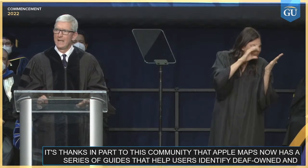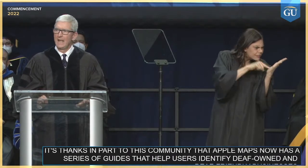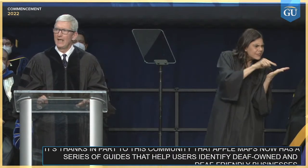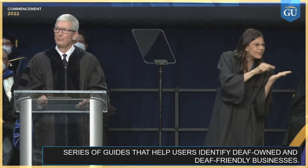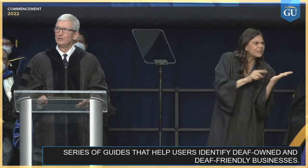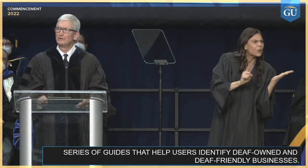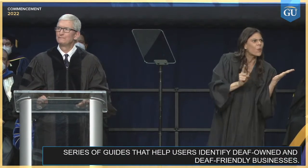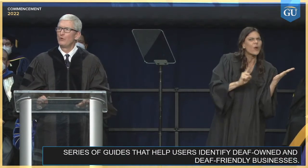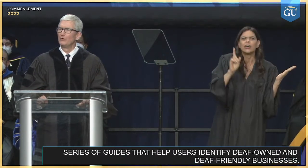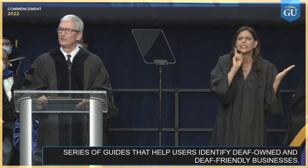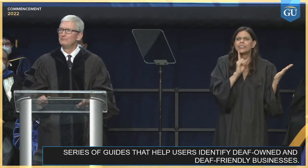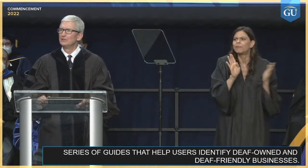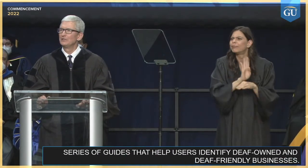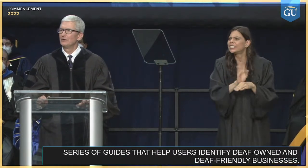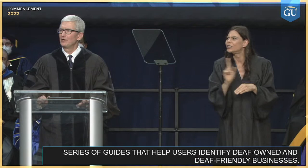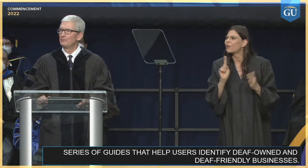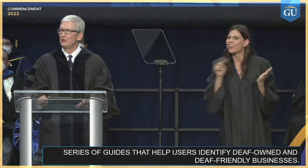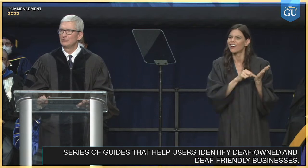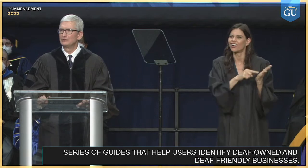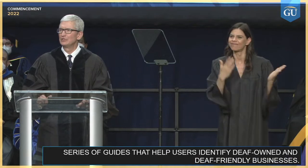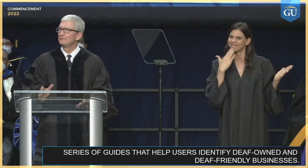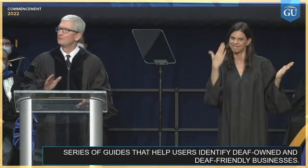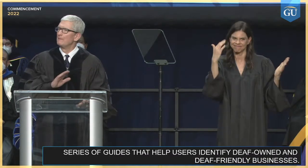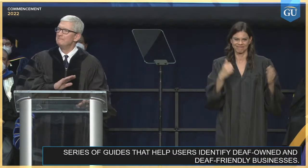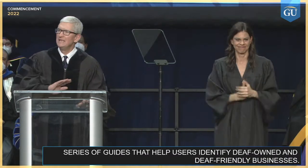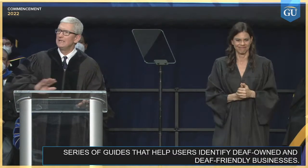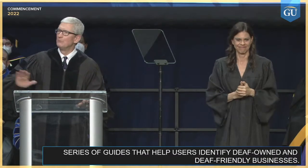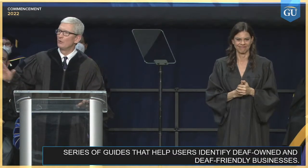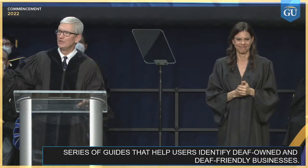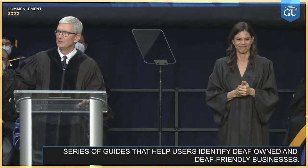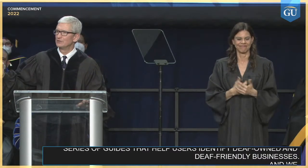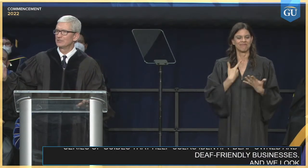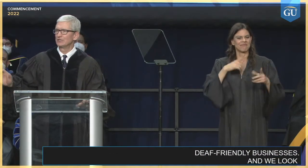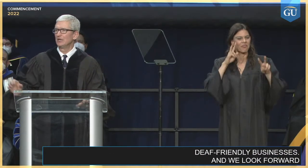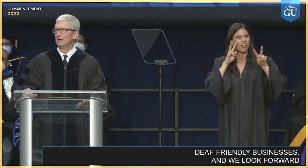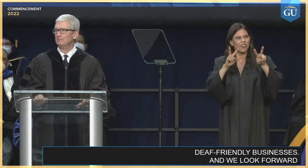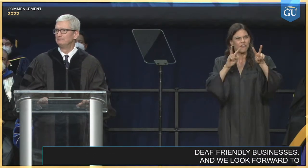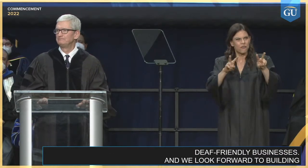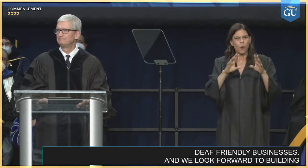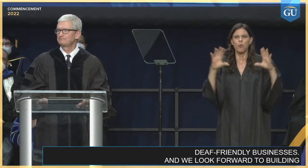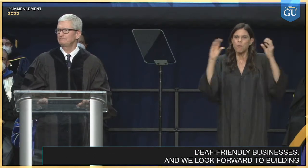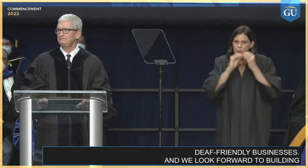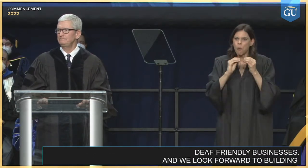And we look forward to building on our partnership for many more years to come.